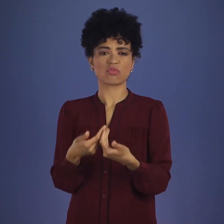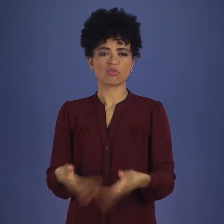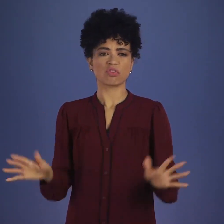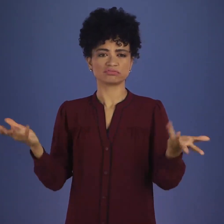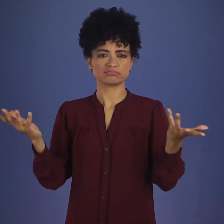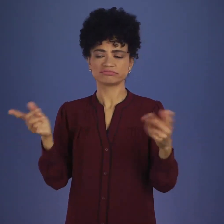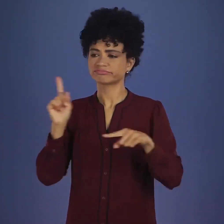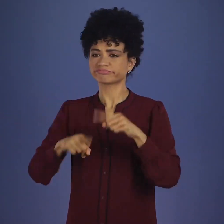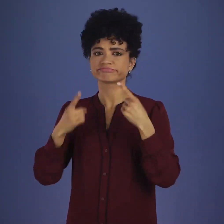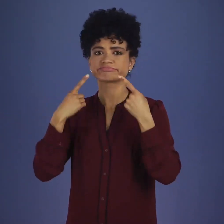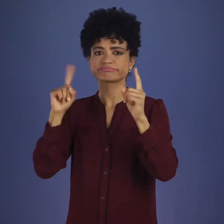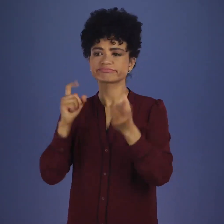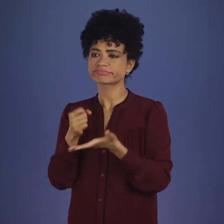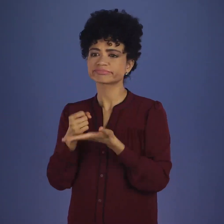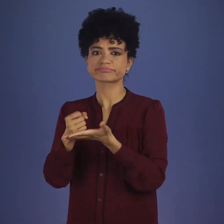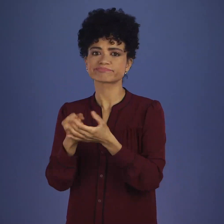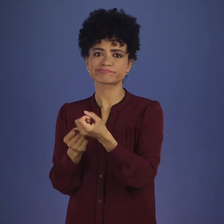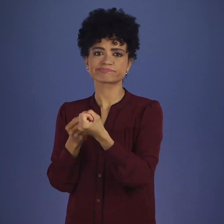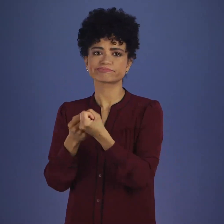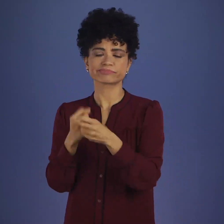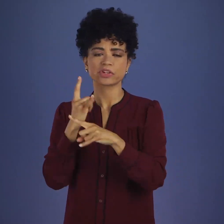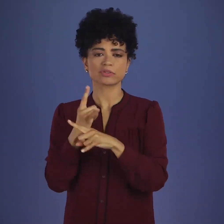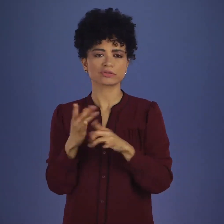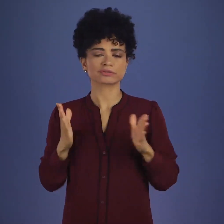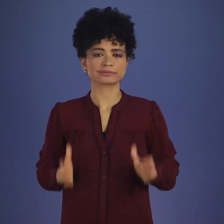their effectiveness in helping alcoholics.